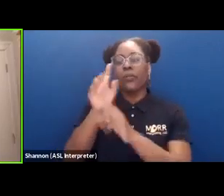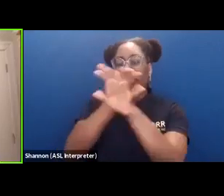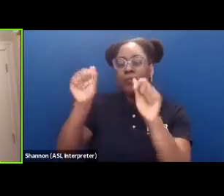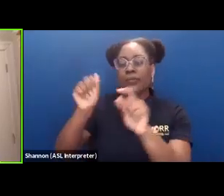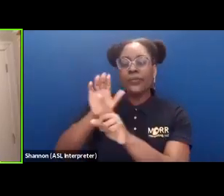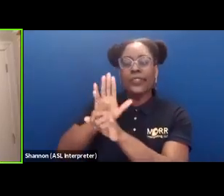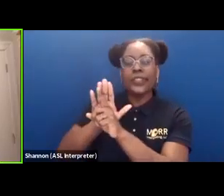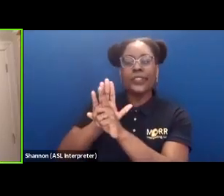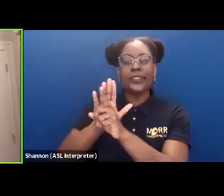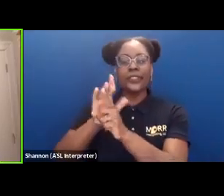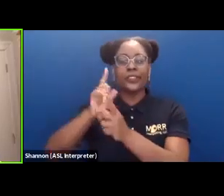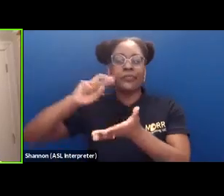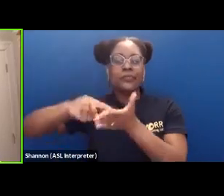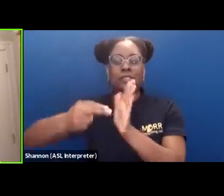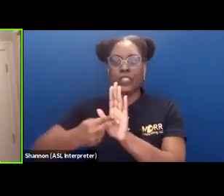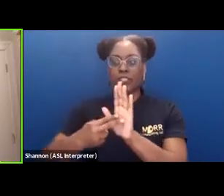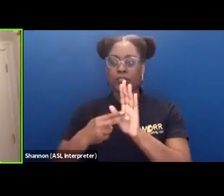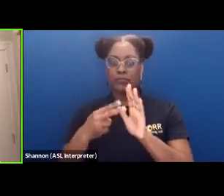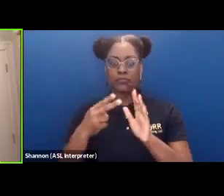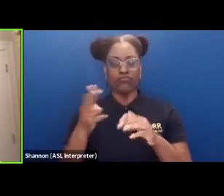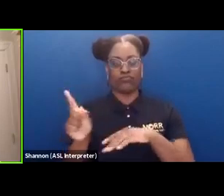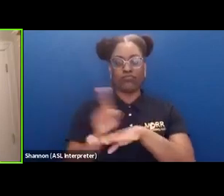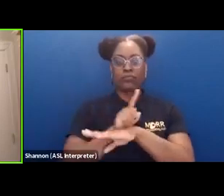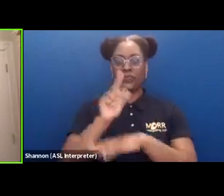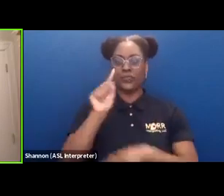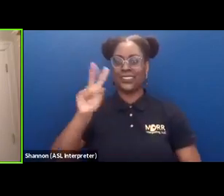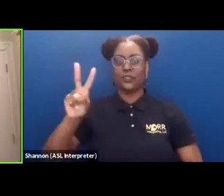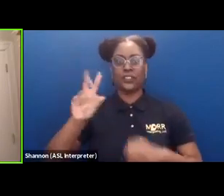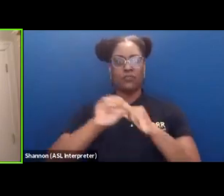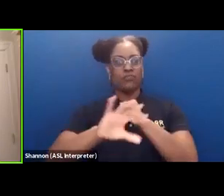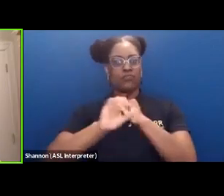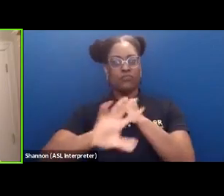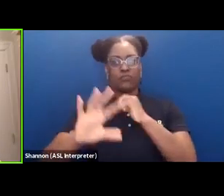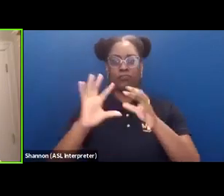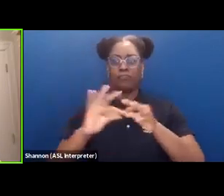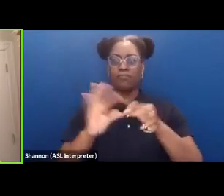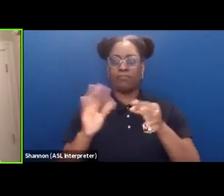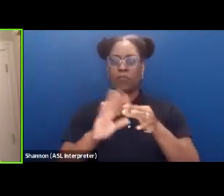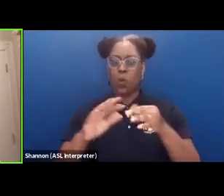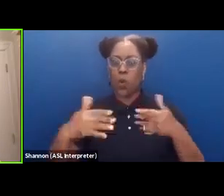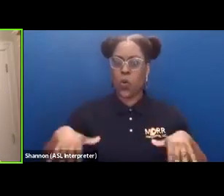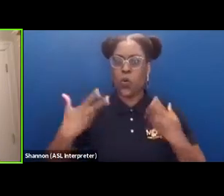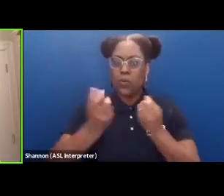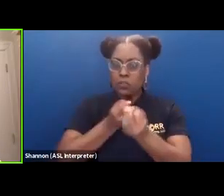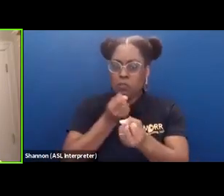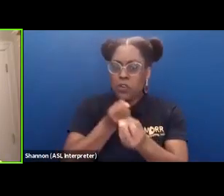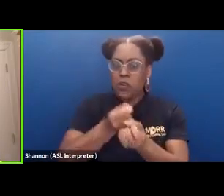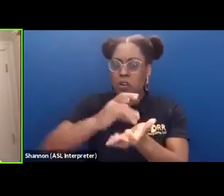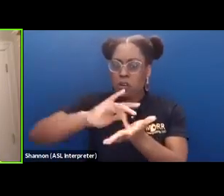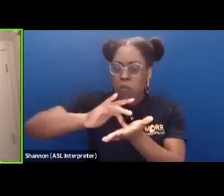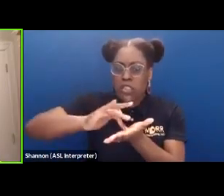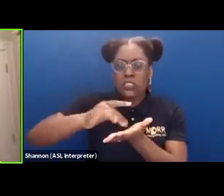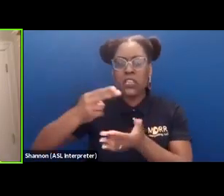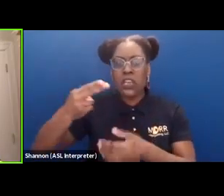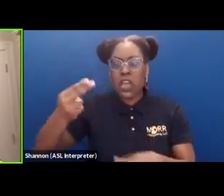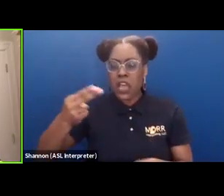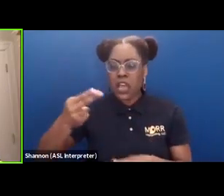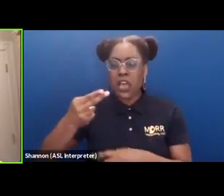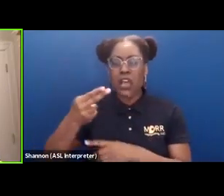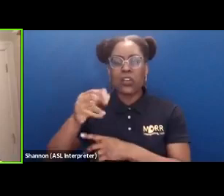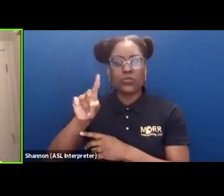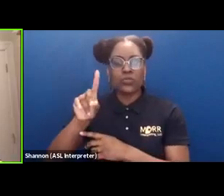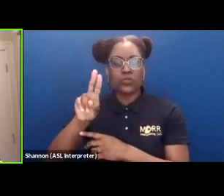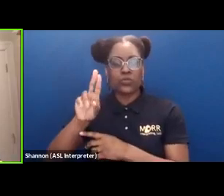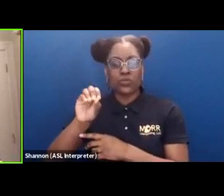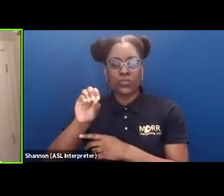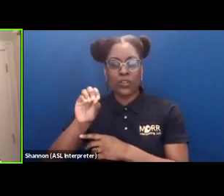on TV as being inherently pure, because he is at least in some small way benefiting from the idea that hydroxychloroquine is